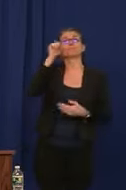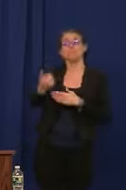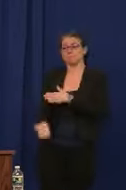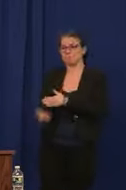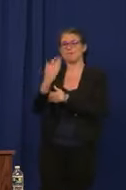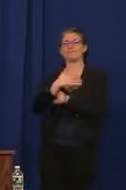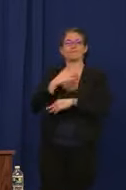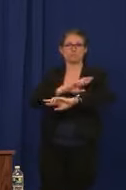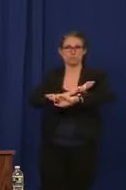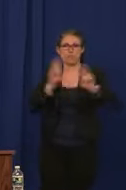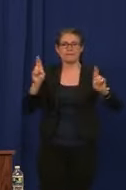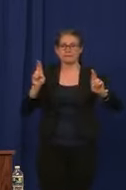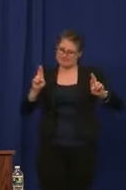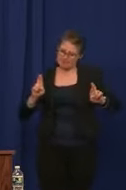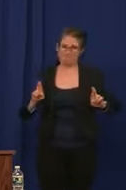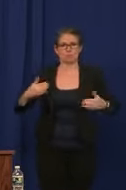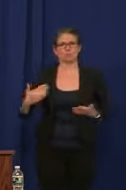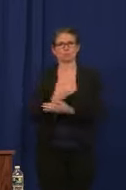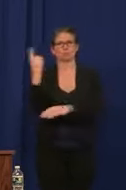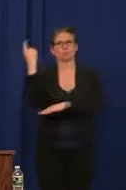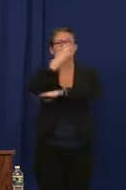hands, and hopeful hearts.